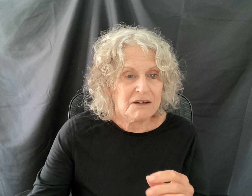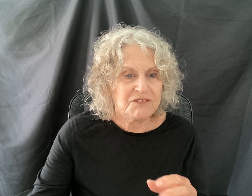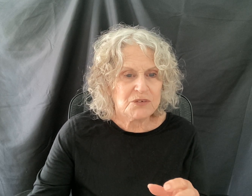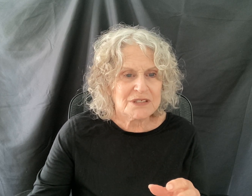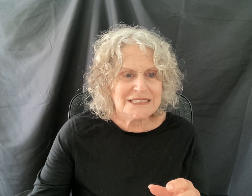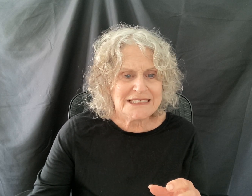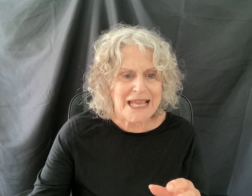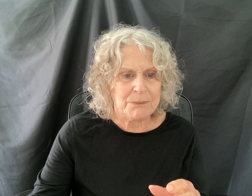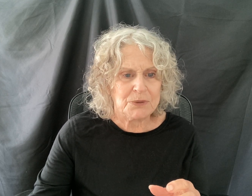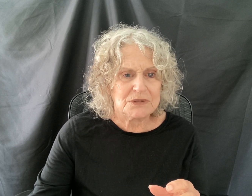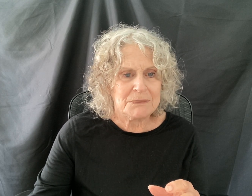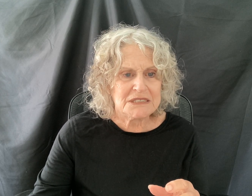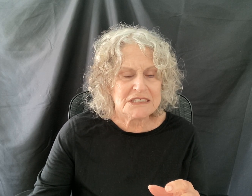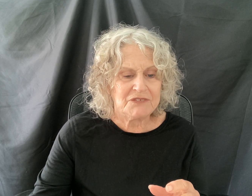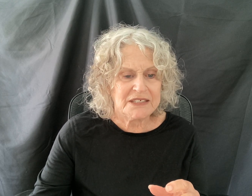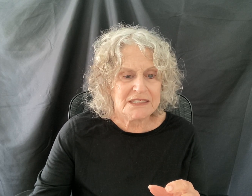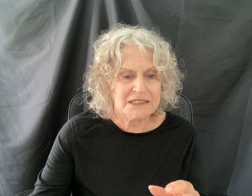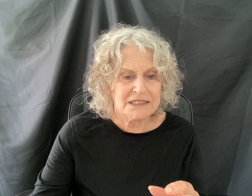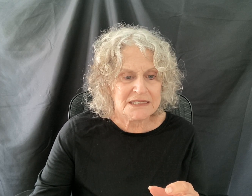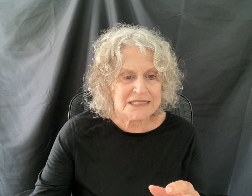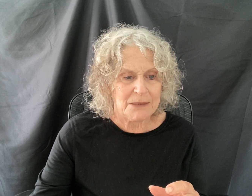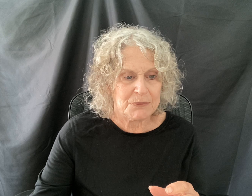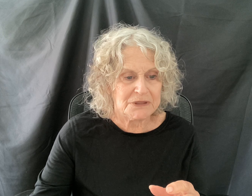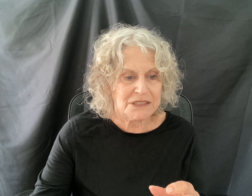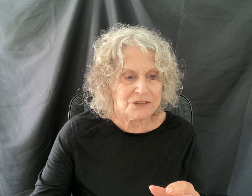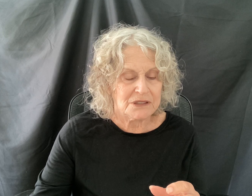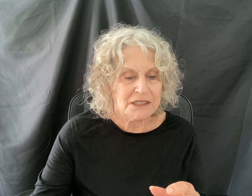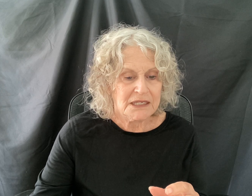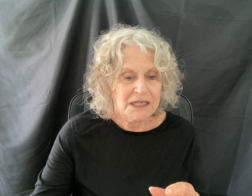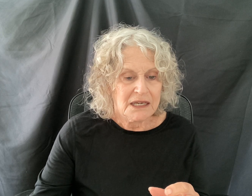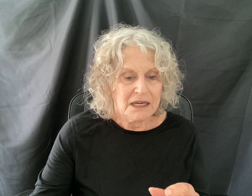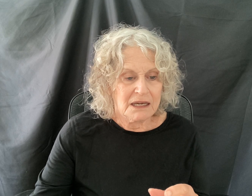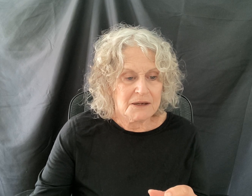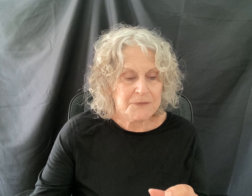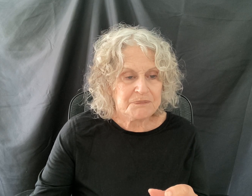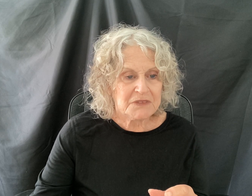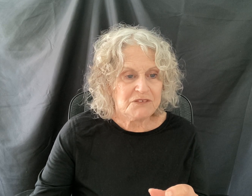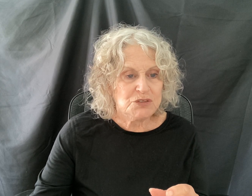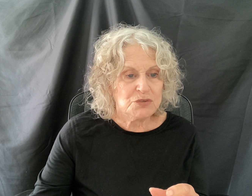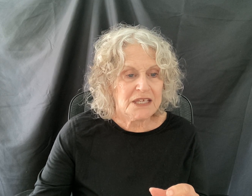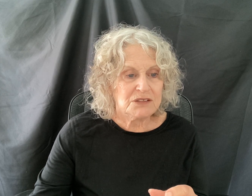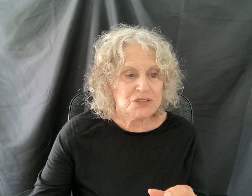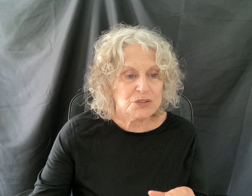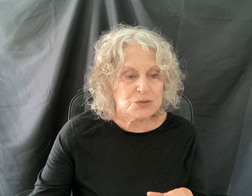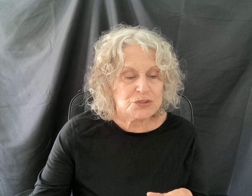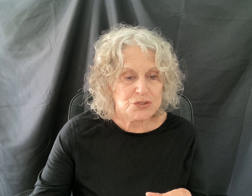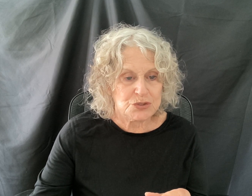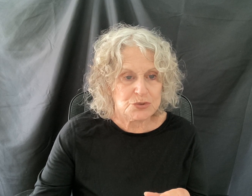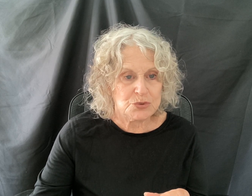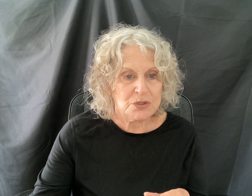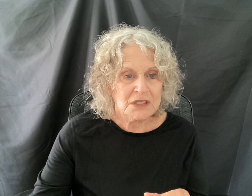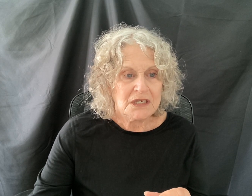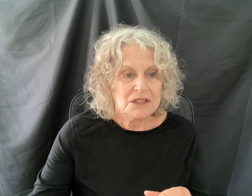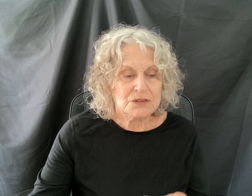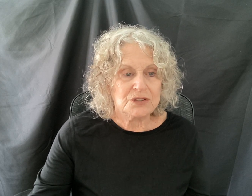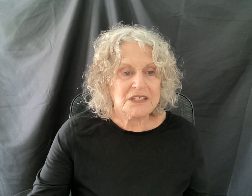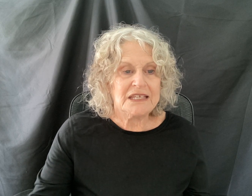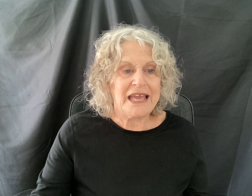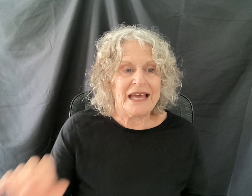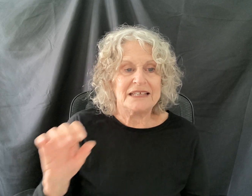For example, let me see if I can get an example here. If you get used to looking at